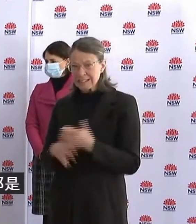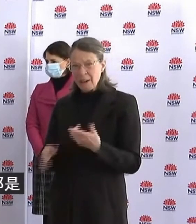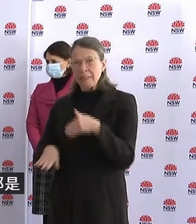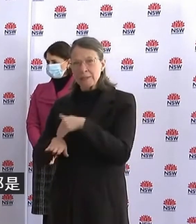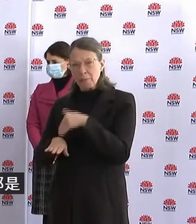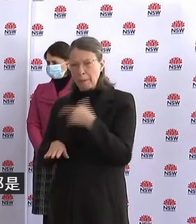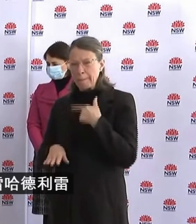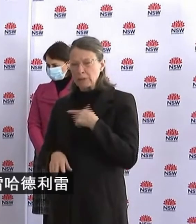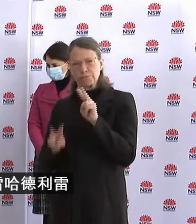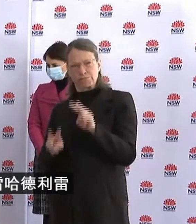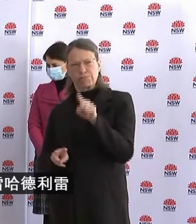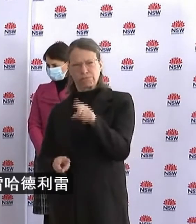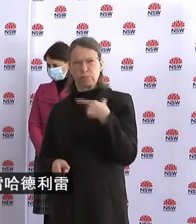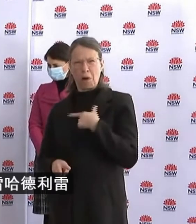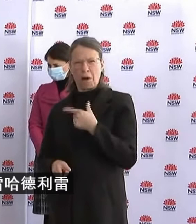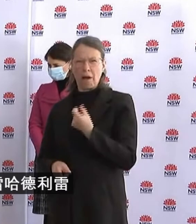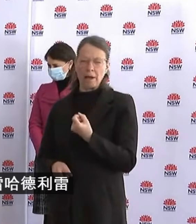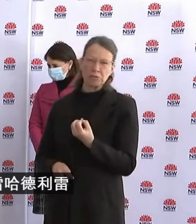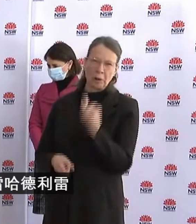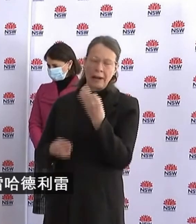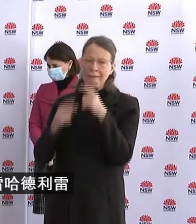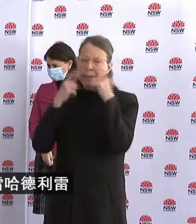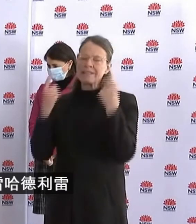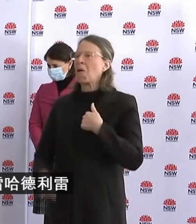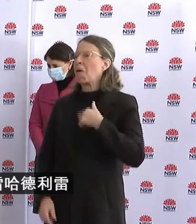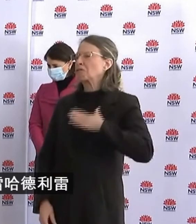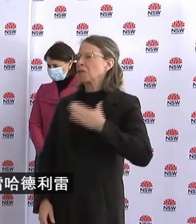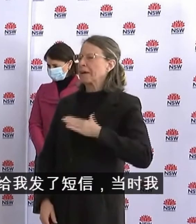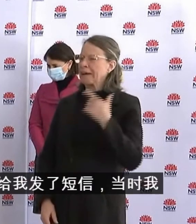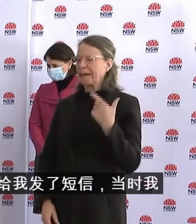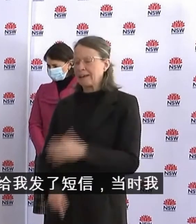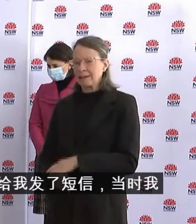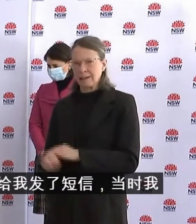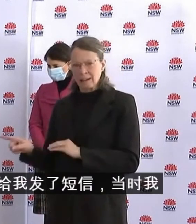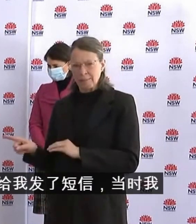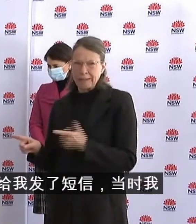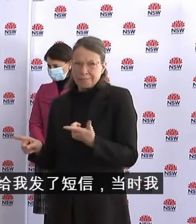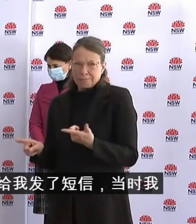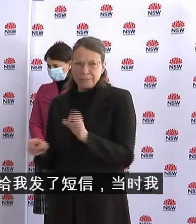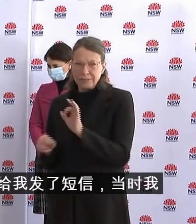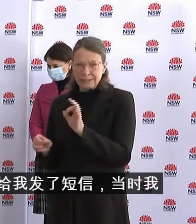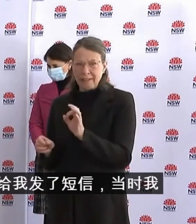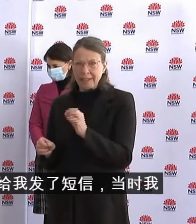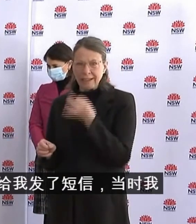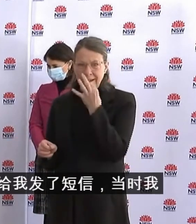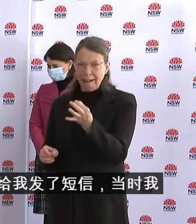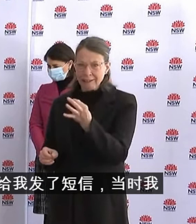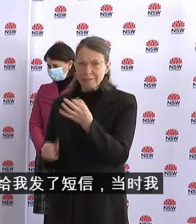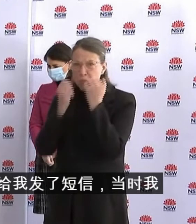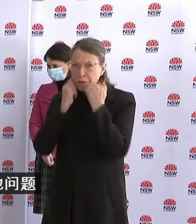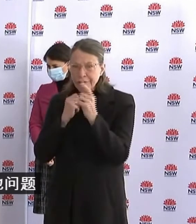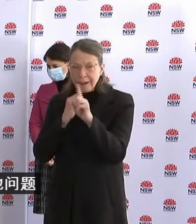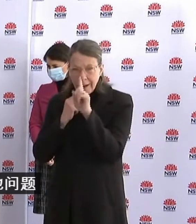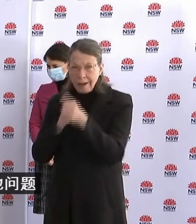have been generally, most of the media, have been very, very helpful. And I want to acknowledge Ray Hadley. Ray Hadley actually texted me at some stage late yesterday when I